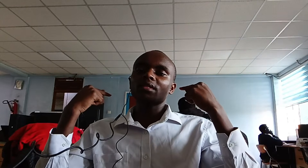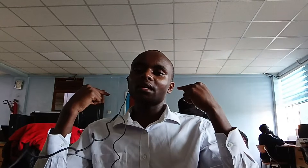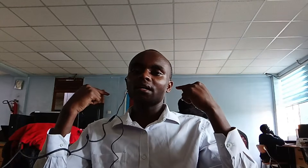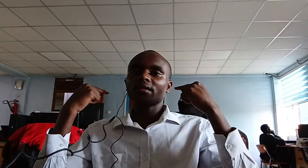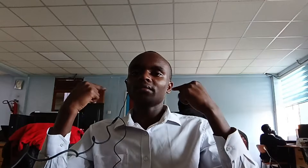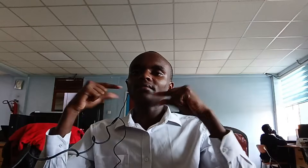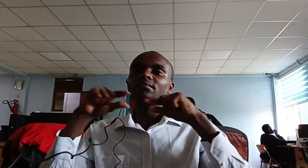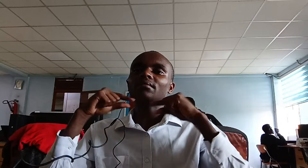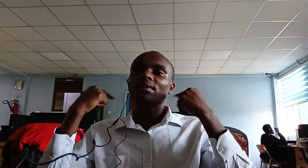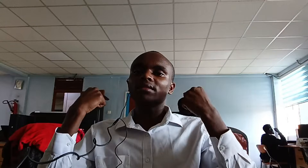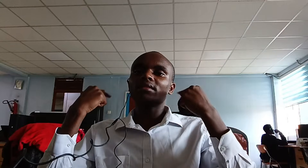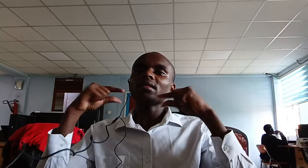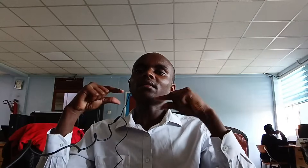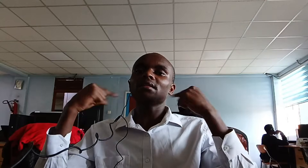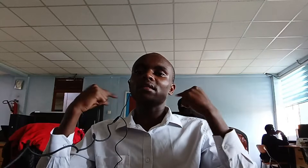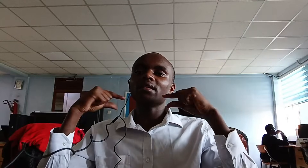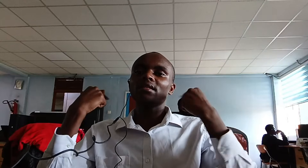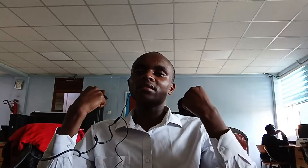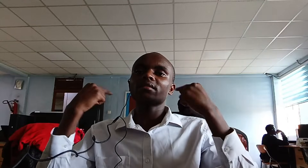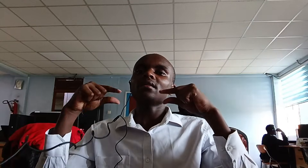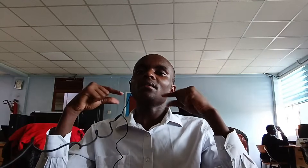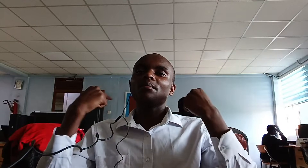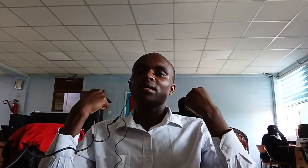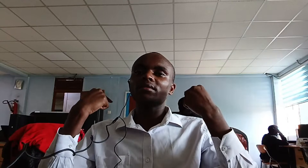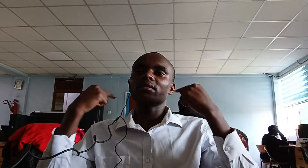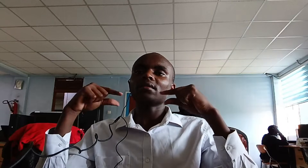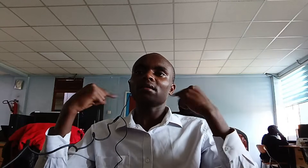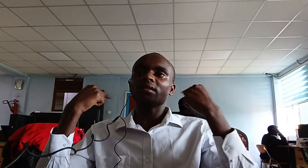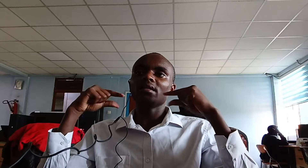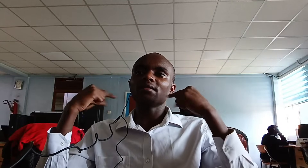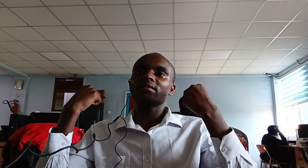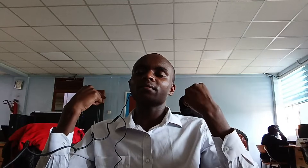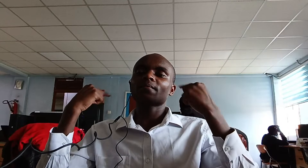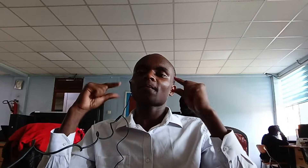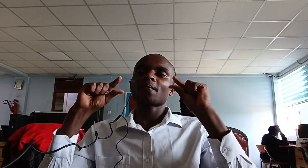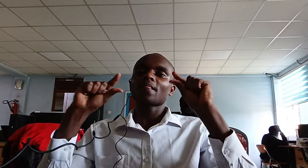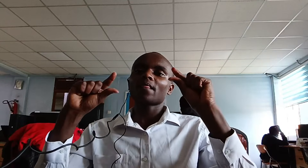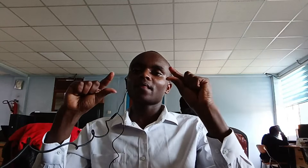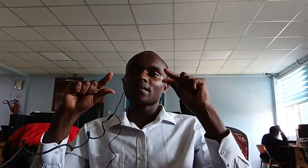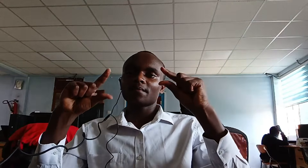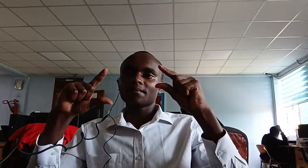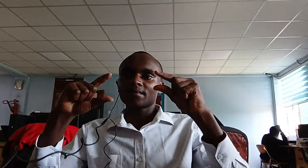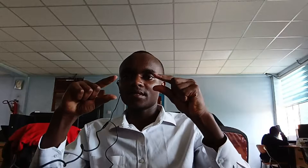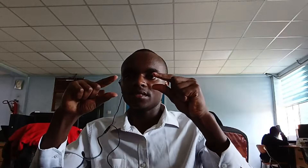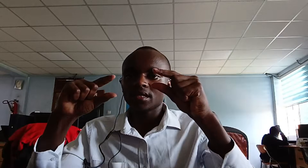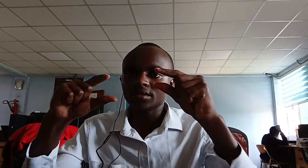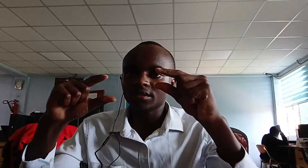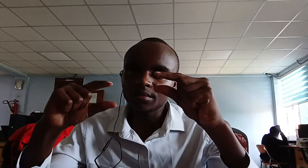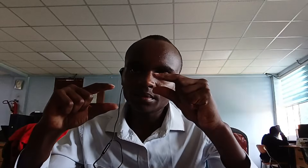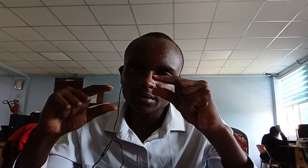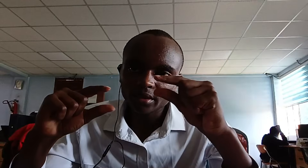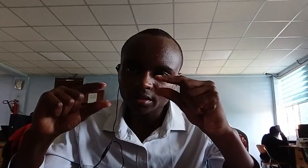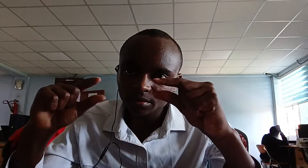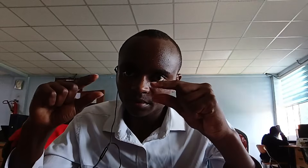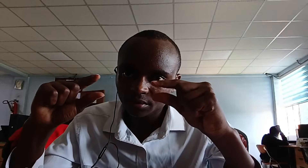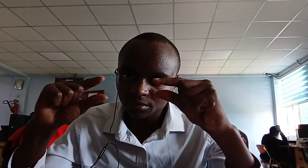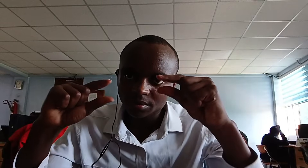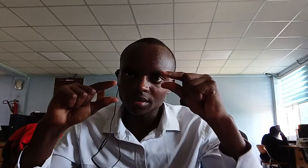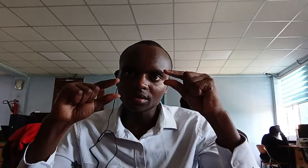pastor, pastor, guest, pastor, guest. G handshake. The handshake should be G.